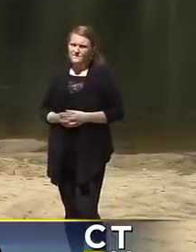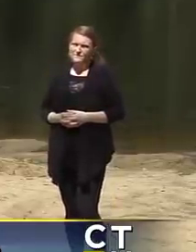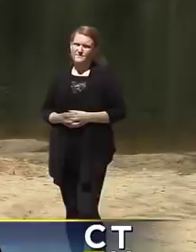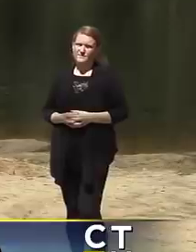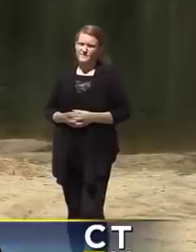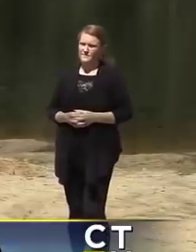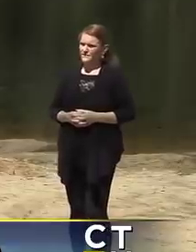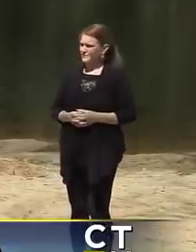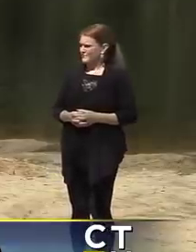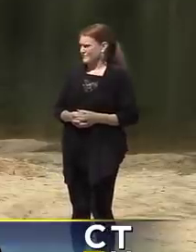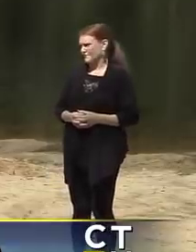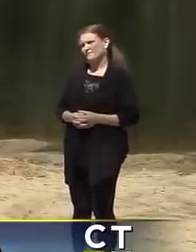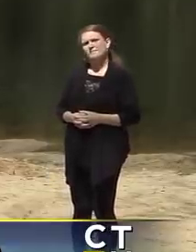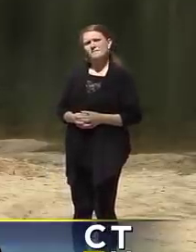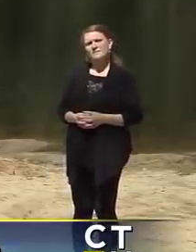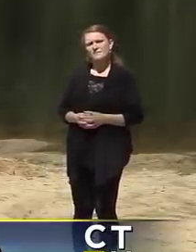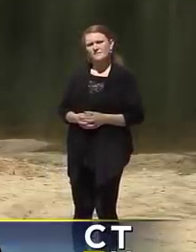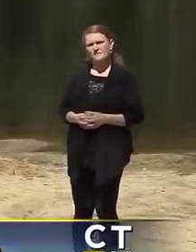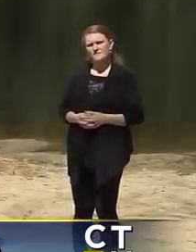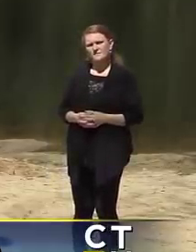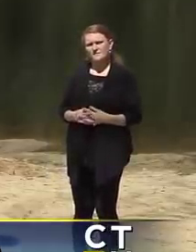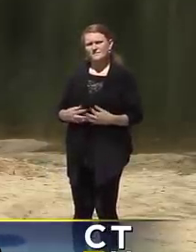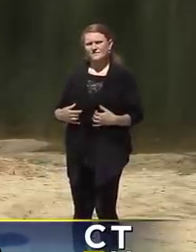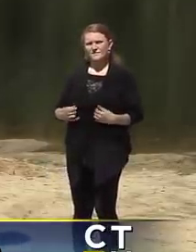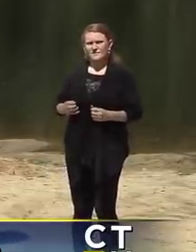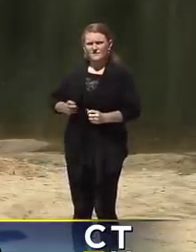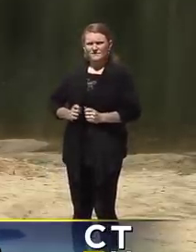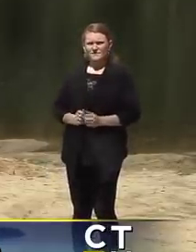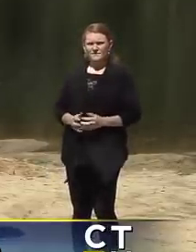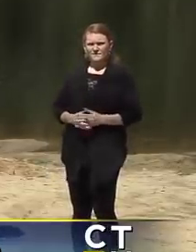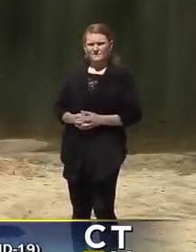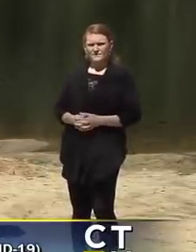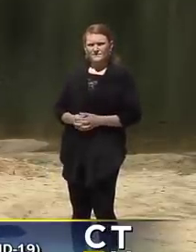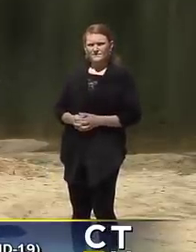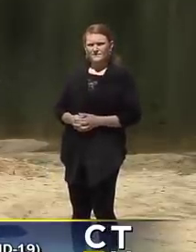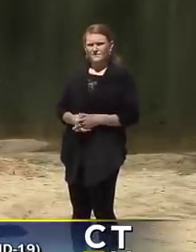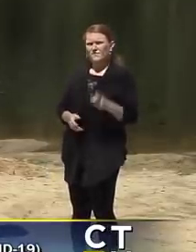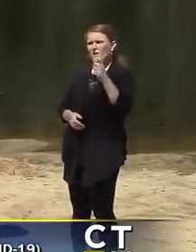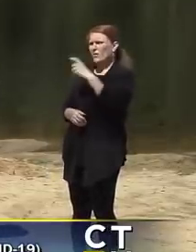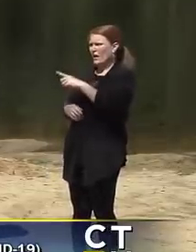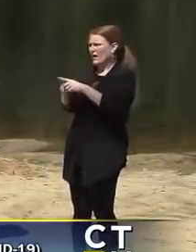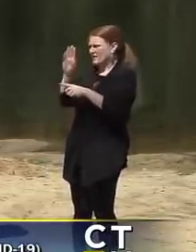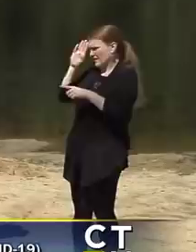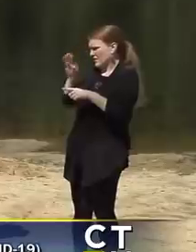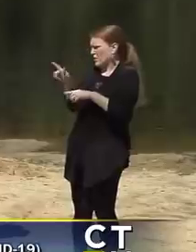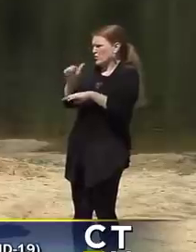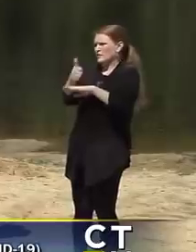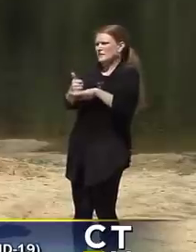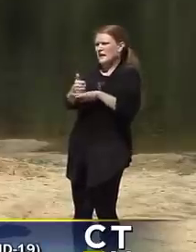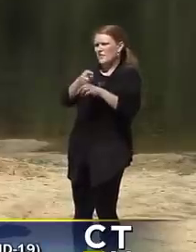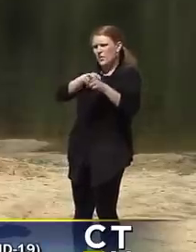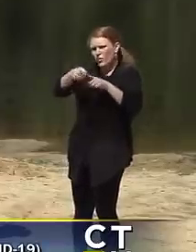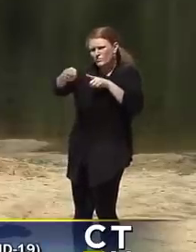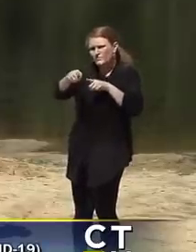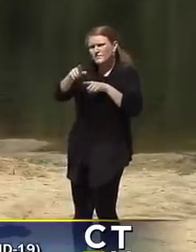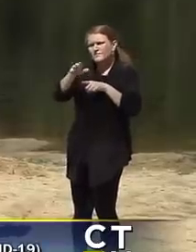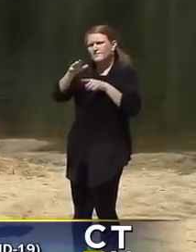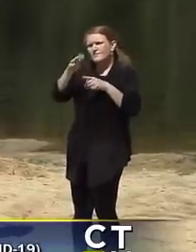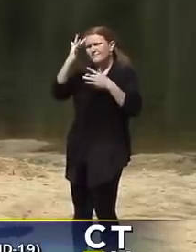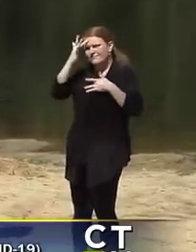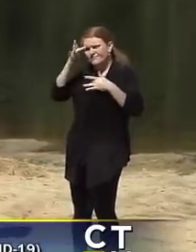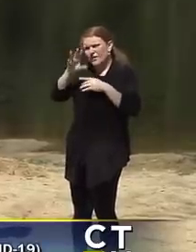what is the most recent guidance on the COVID recovery centers? I know that they're looking at